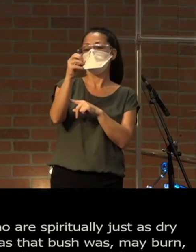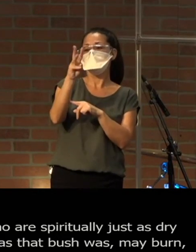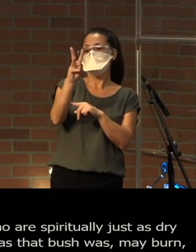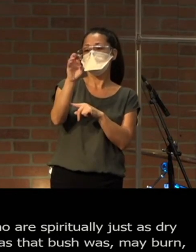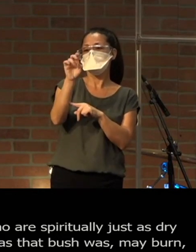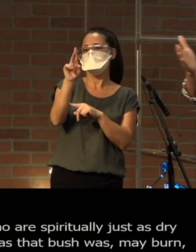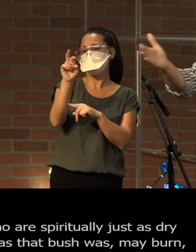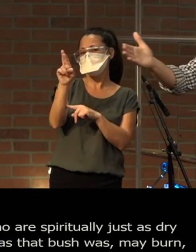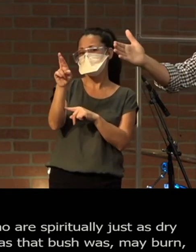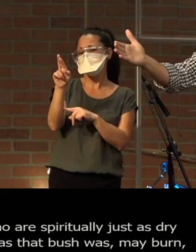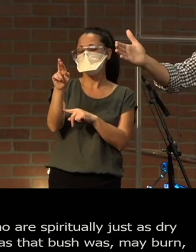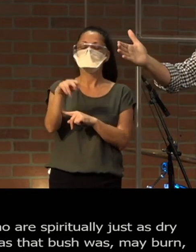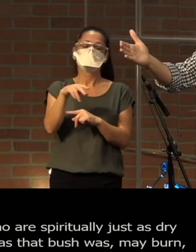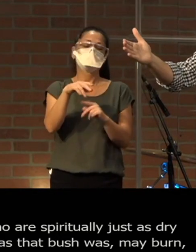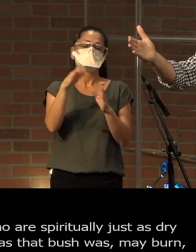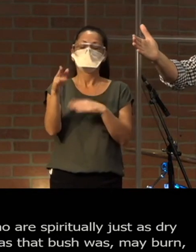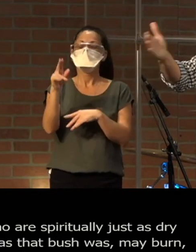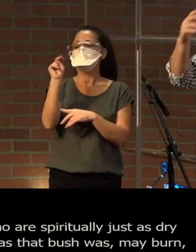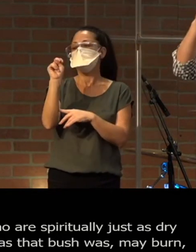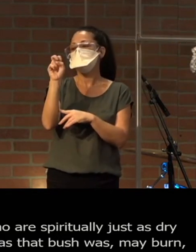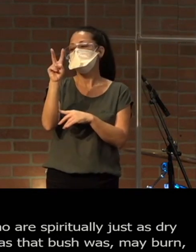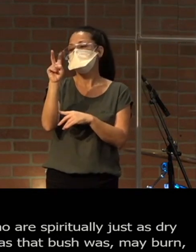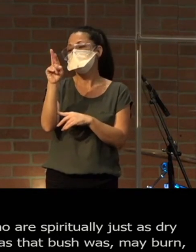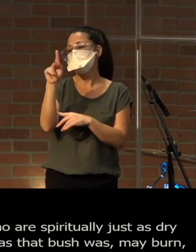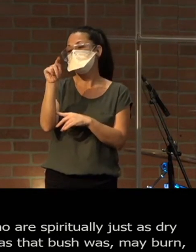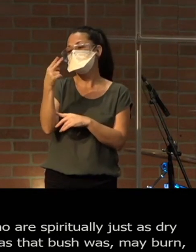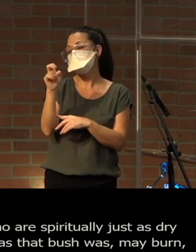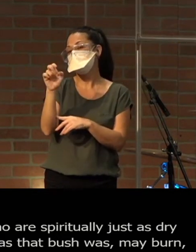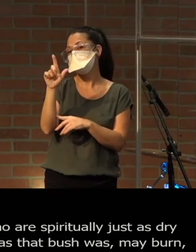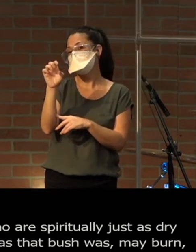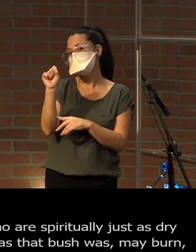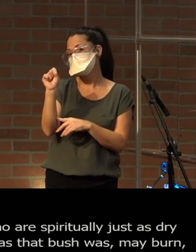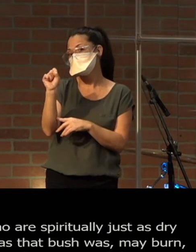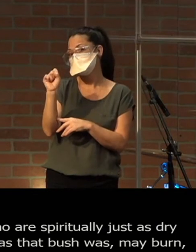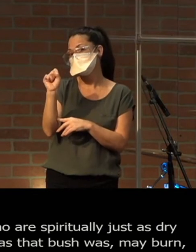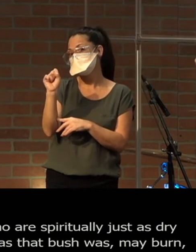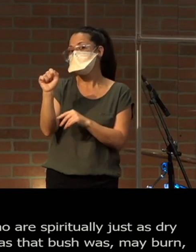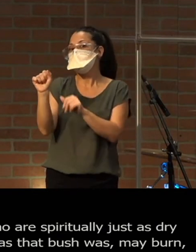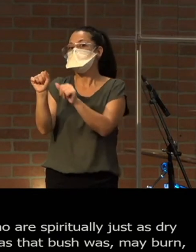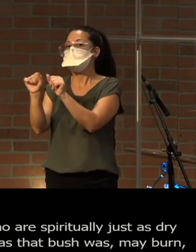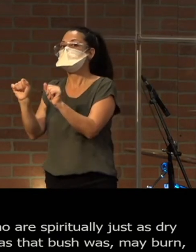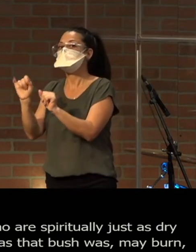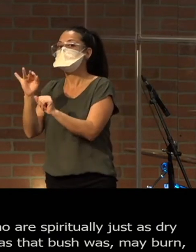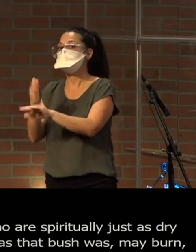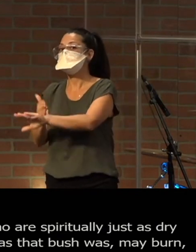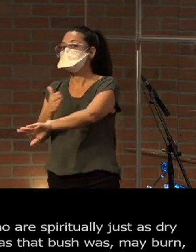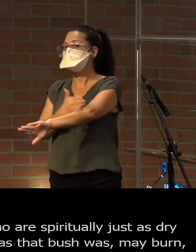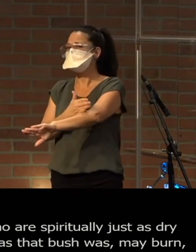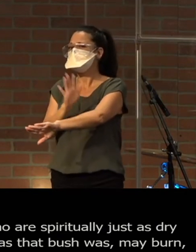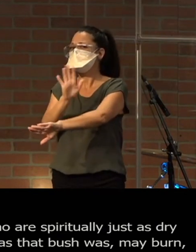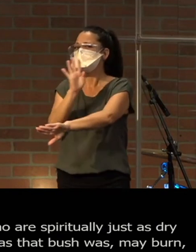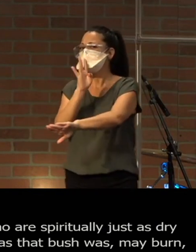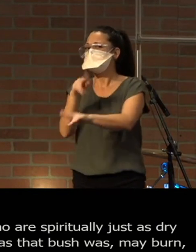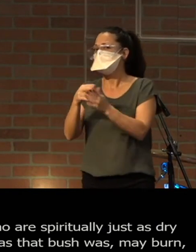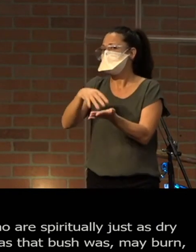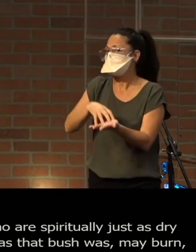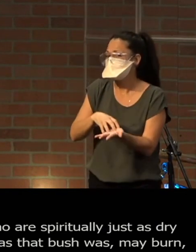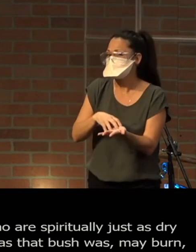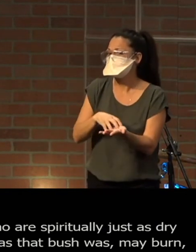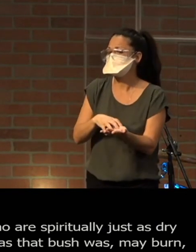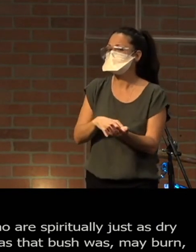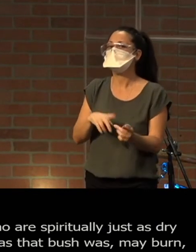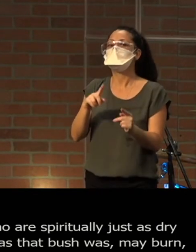nevertheless, and then what do you put? The areas of improvement, not the weaknesses. And then depending on the